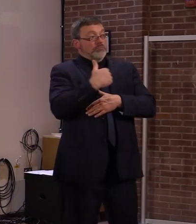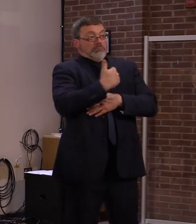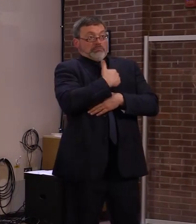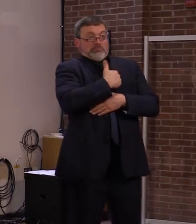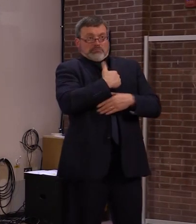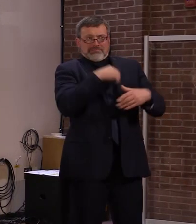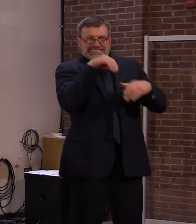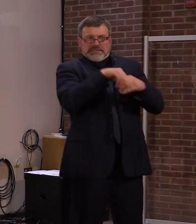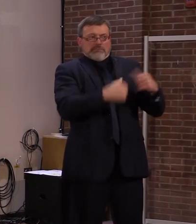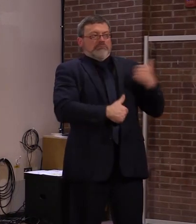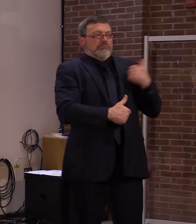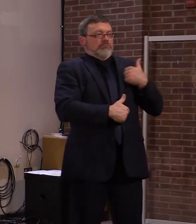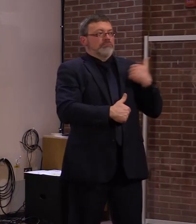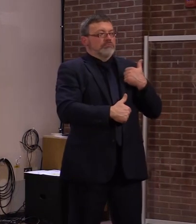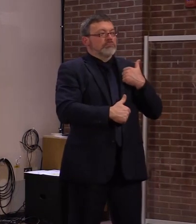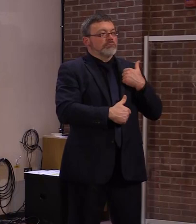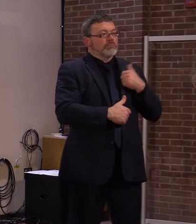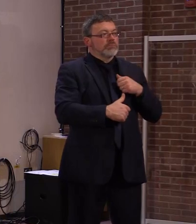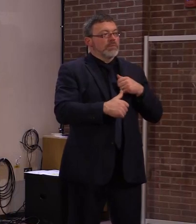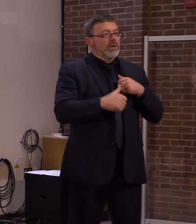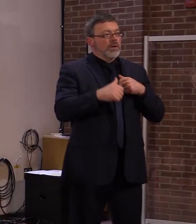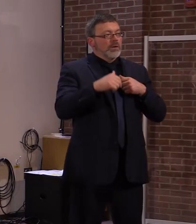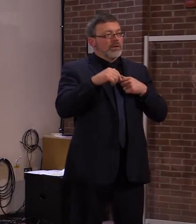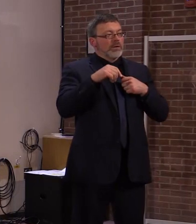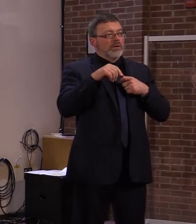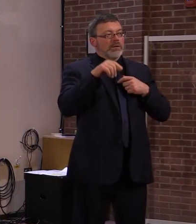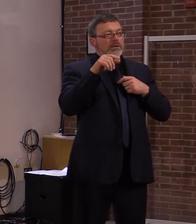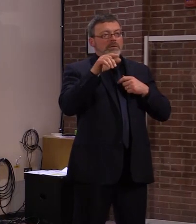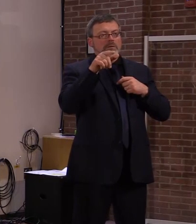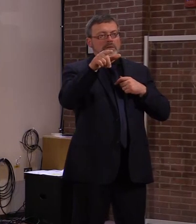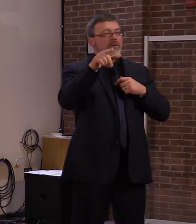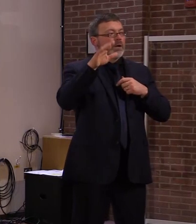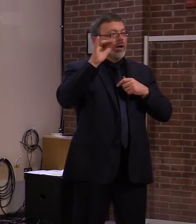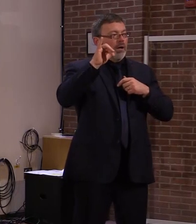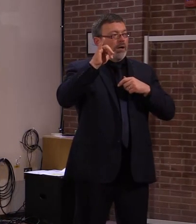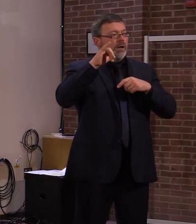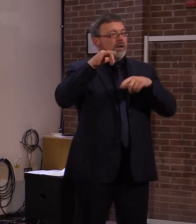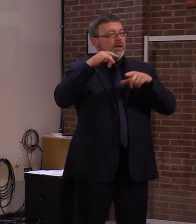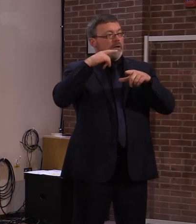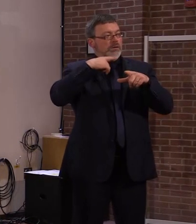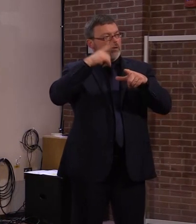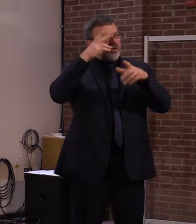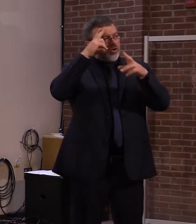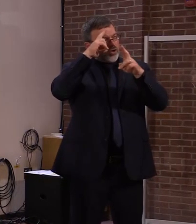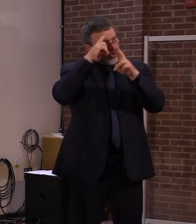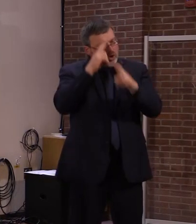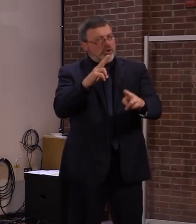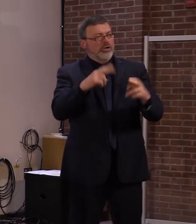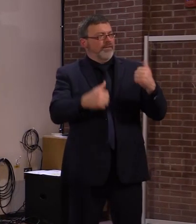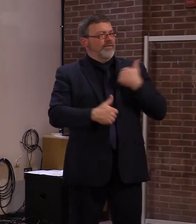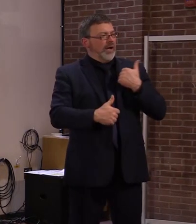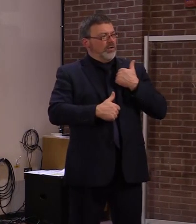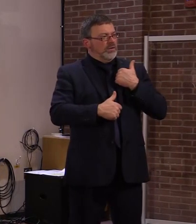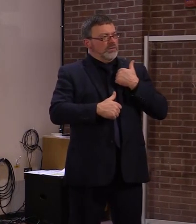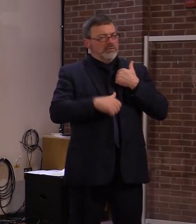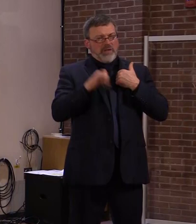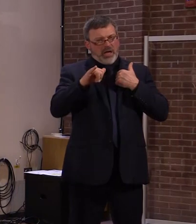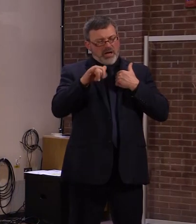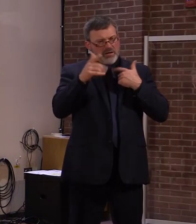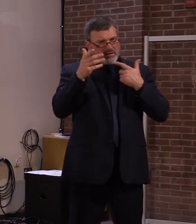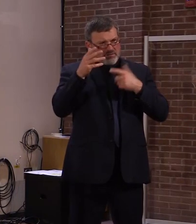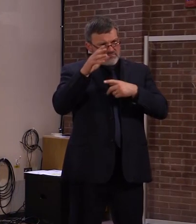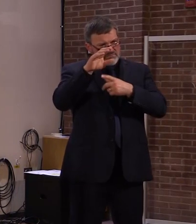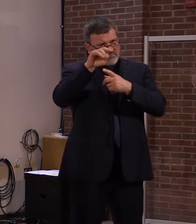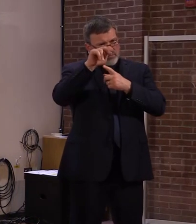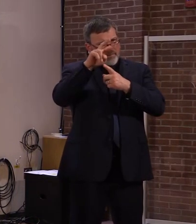Thursday, I think, to honor veterans who have served our country and protected our